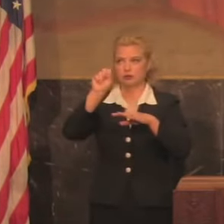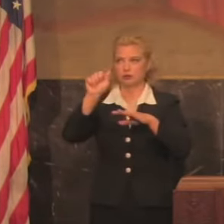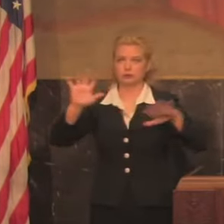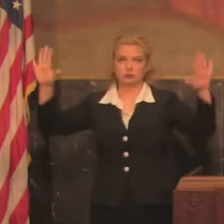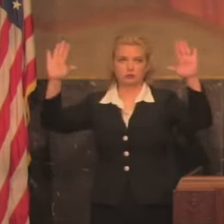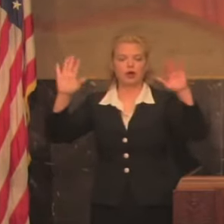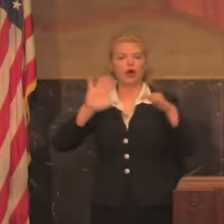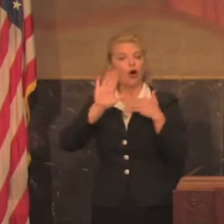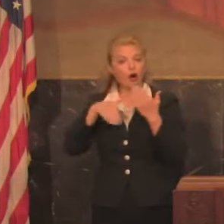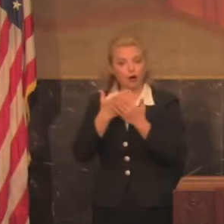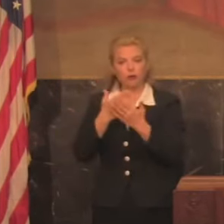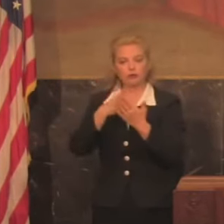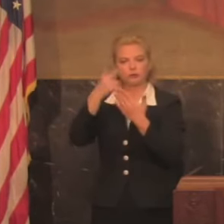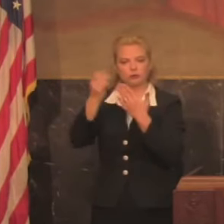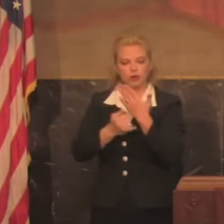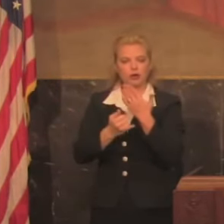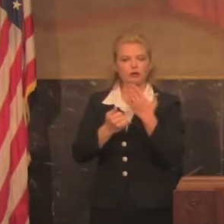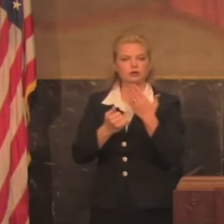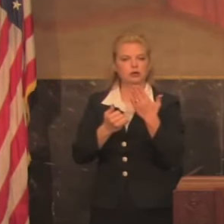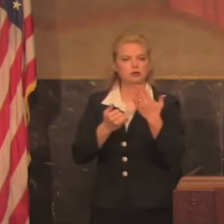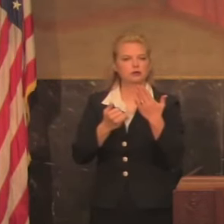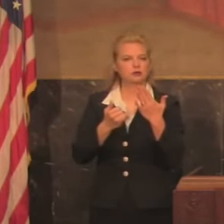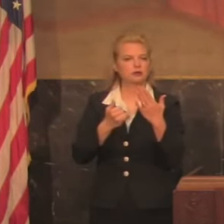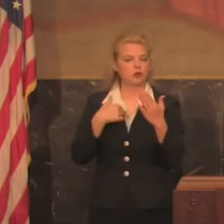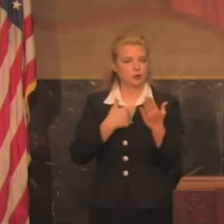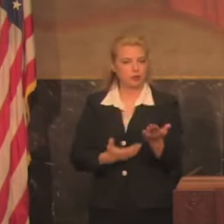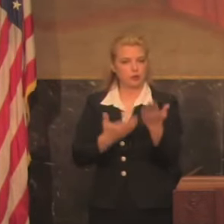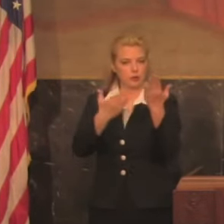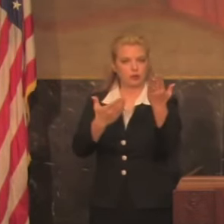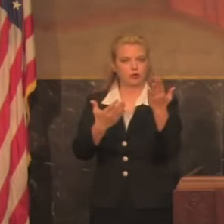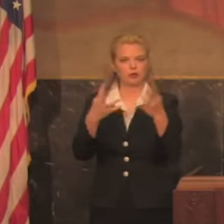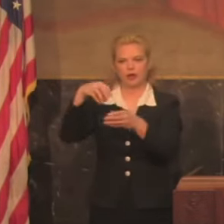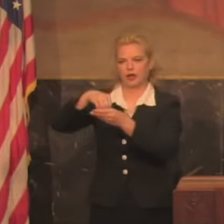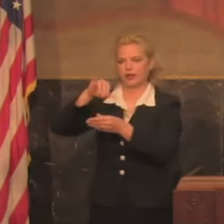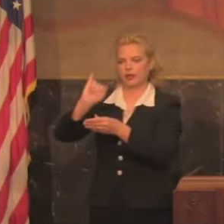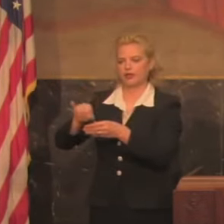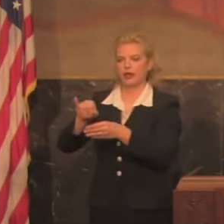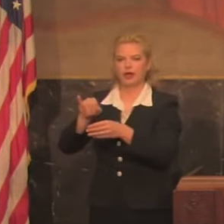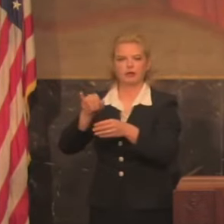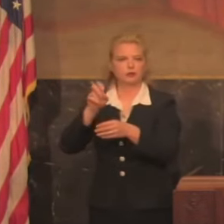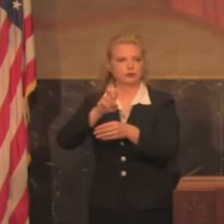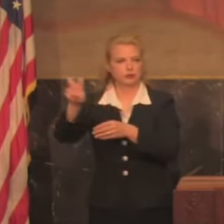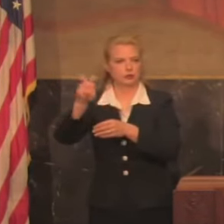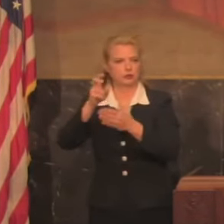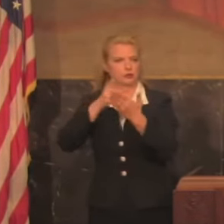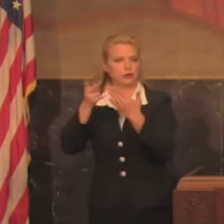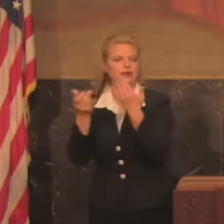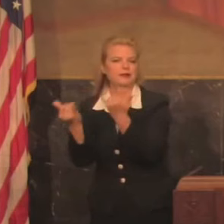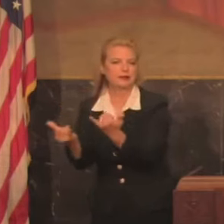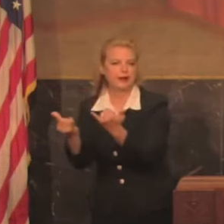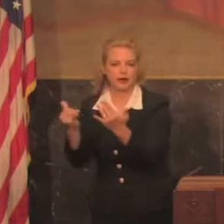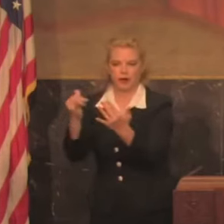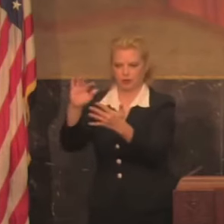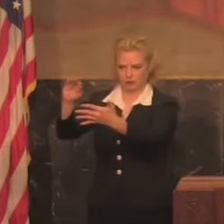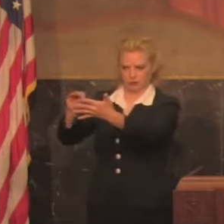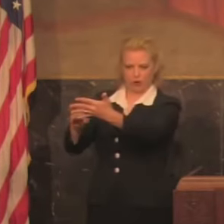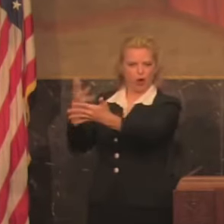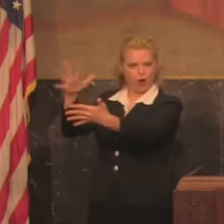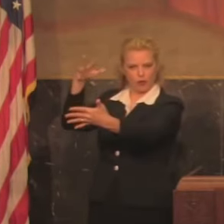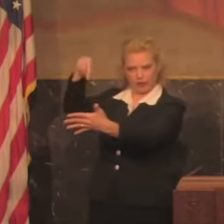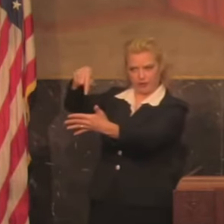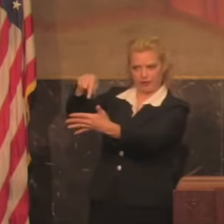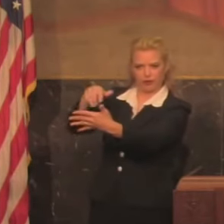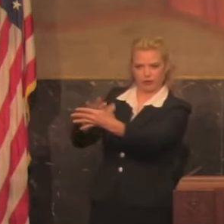fund are in the highway transportation program today. So these needs have been